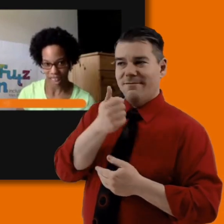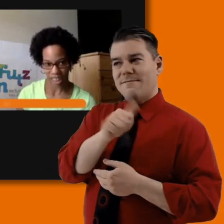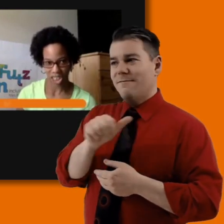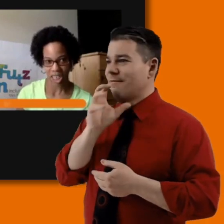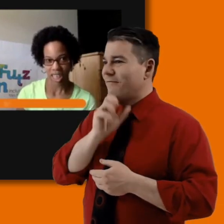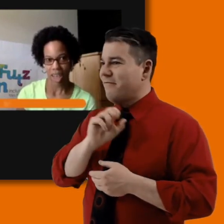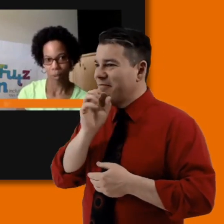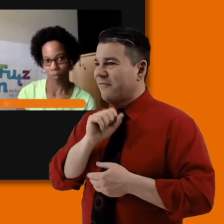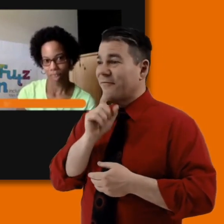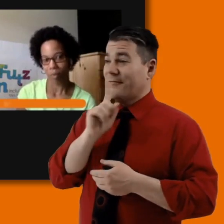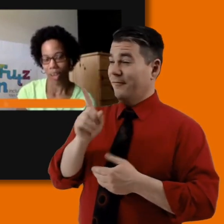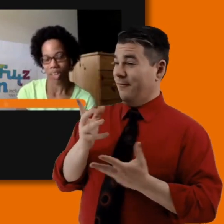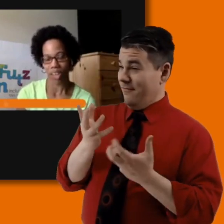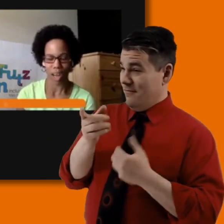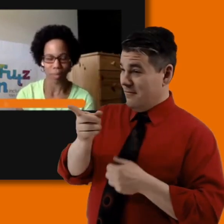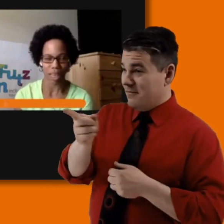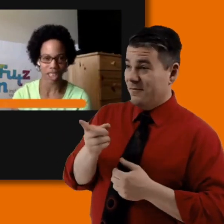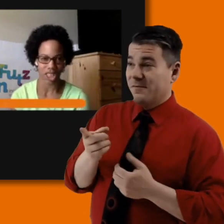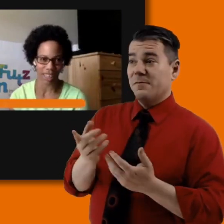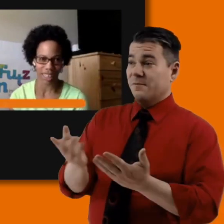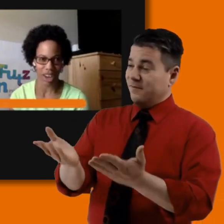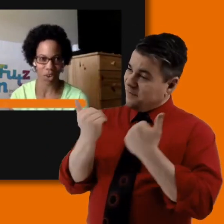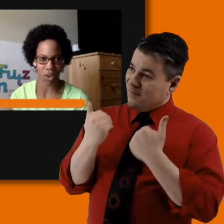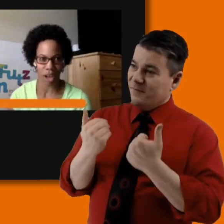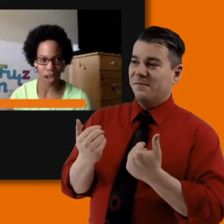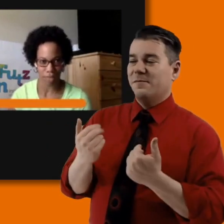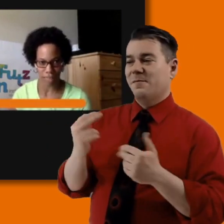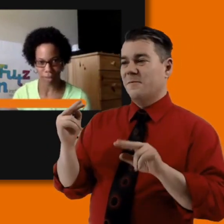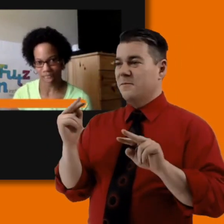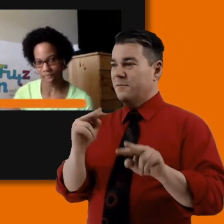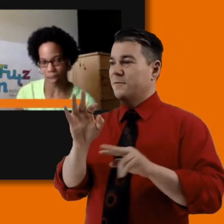any age. And we really want you to come and check us out,